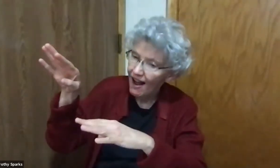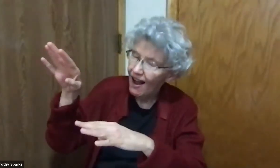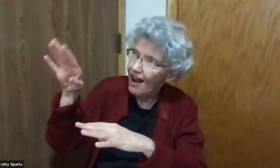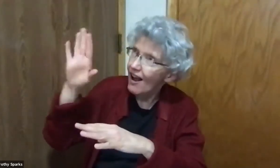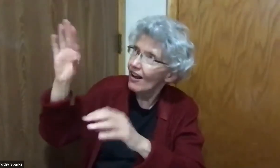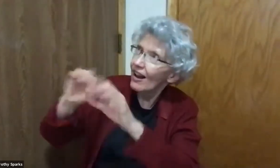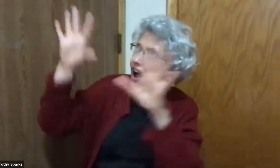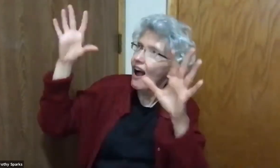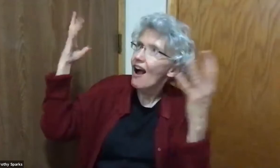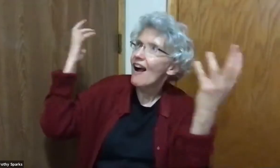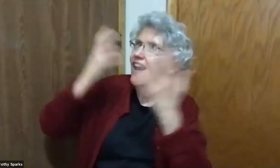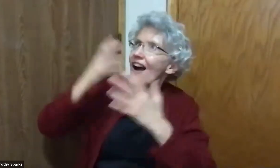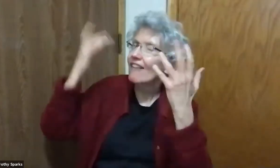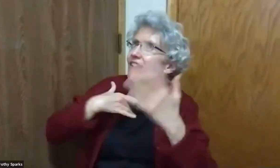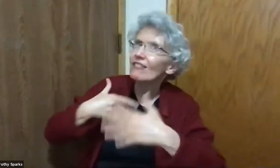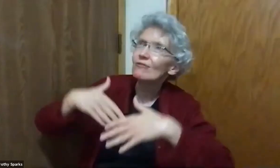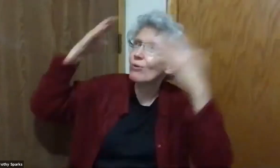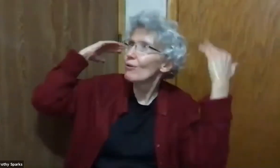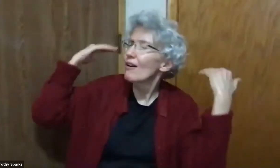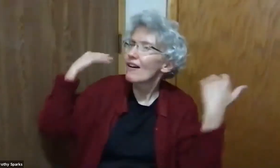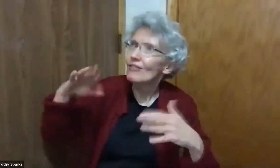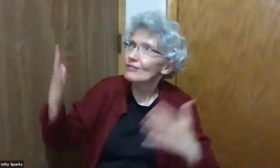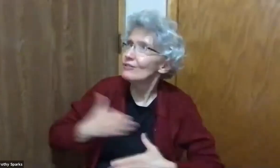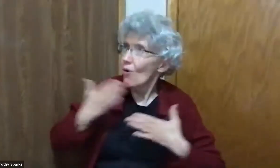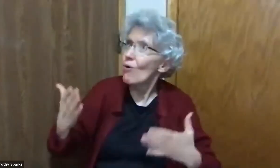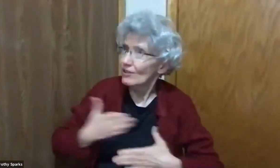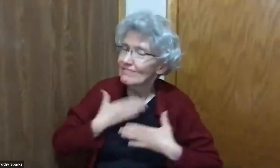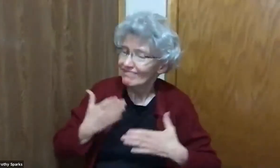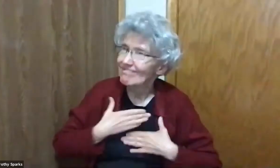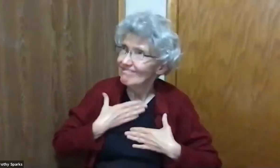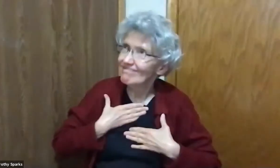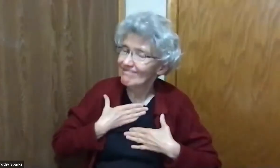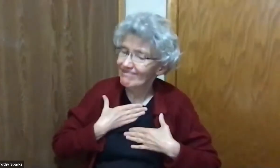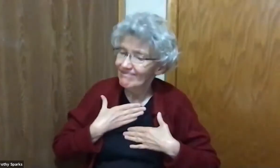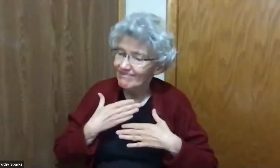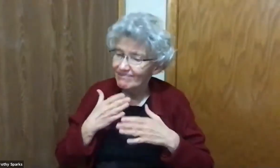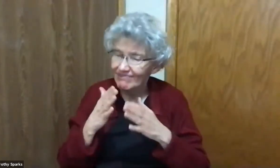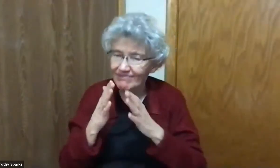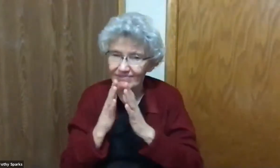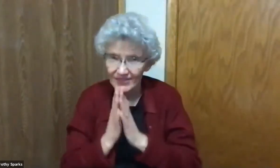you and overwhelmed with your joy.